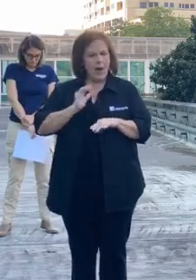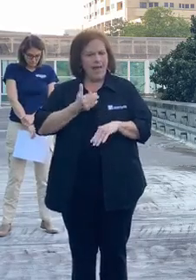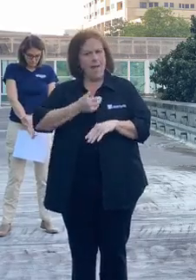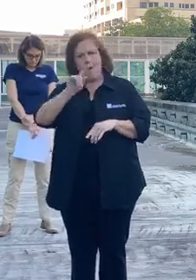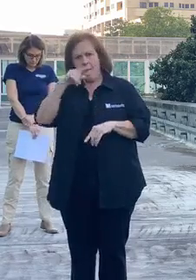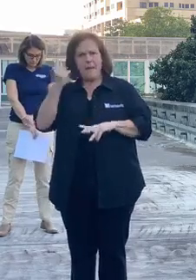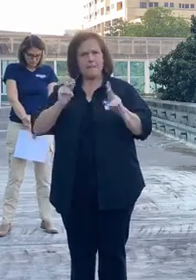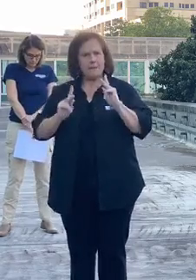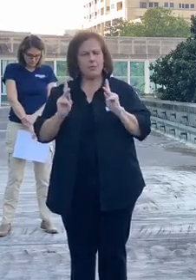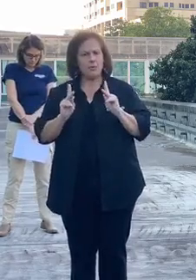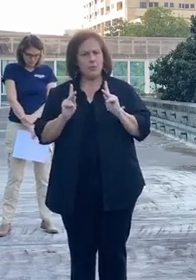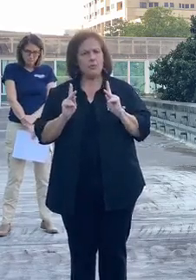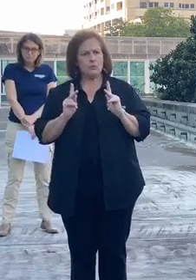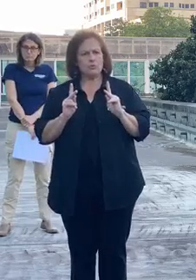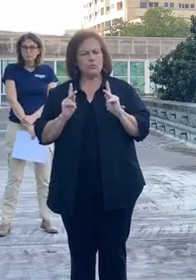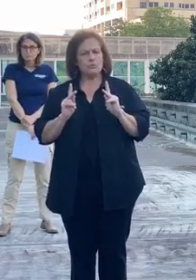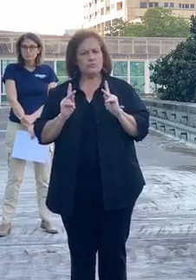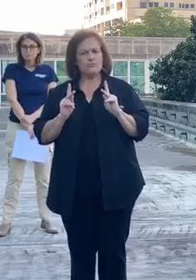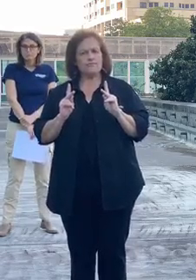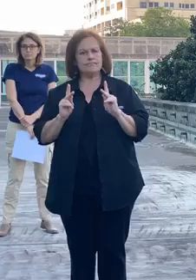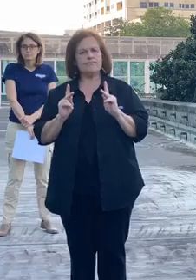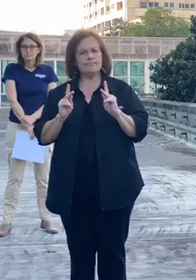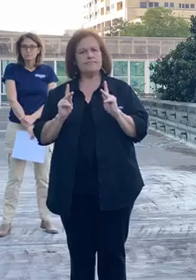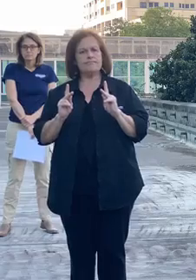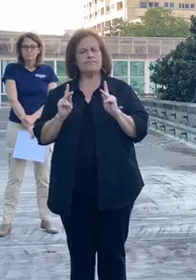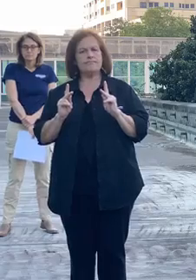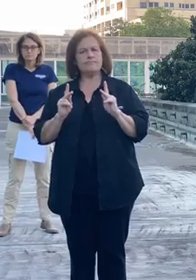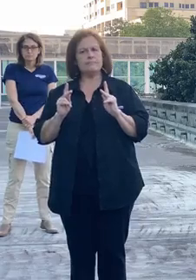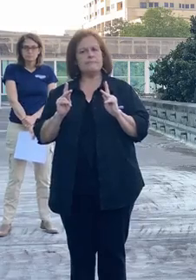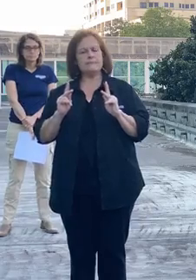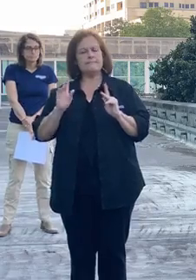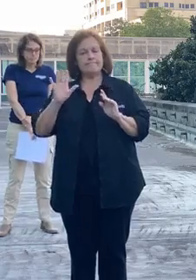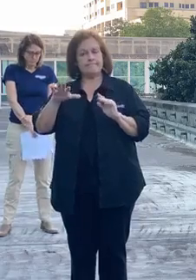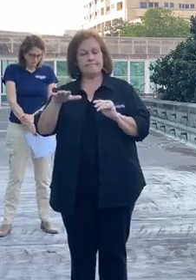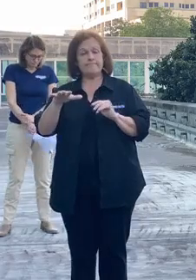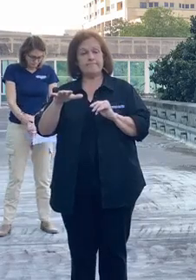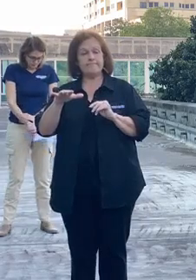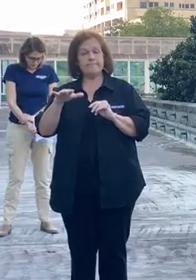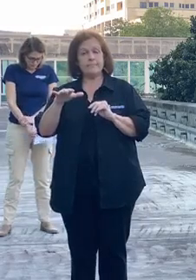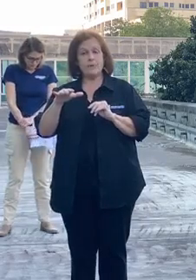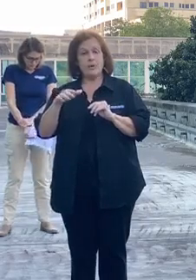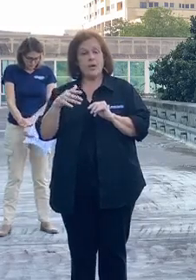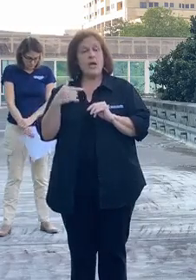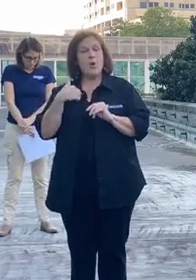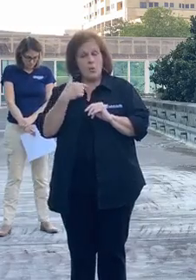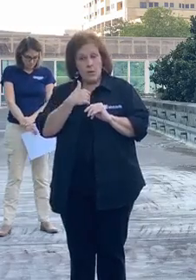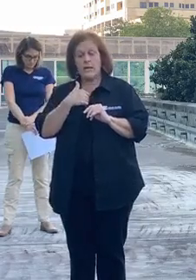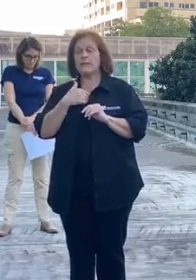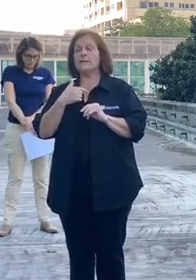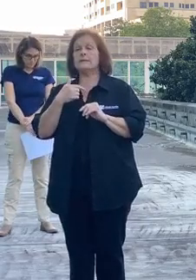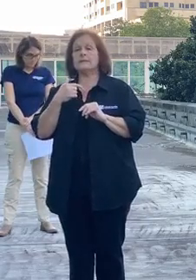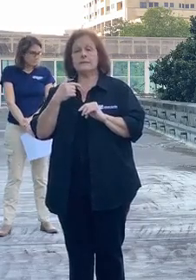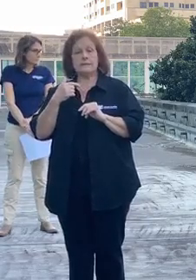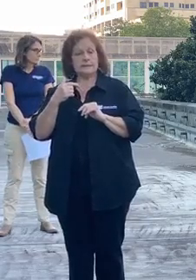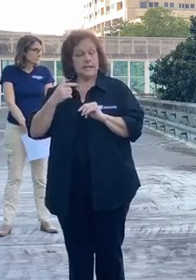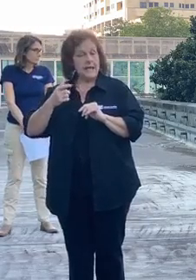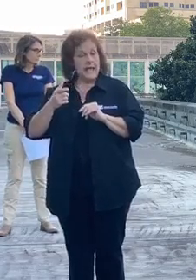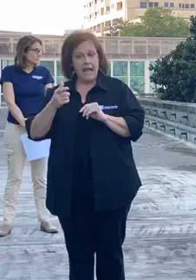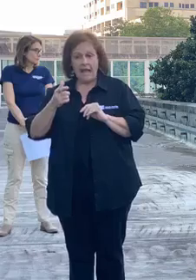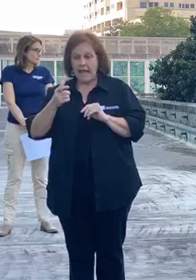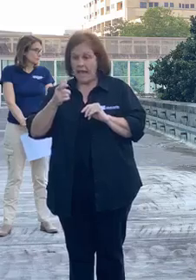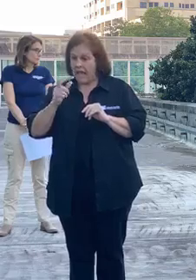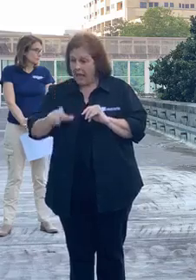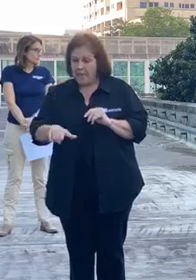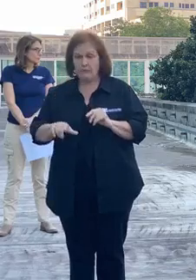American community, we're also being very intentional about going to where